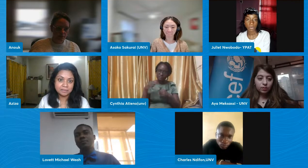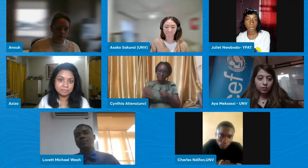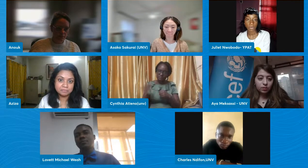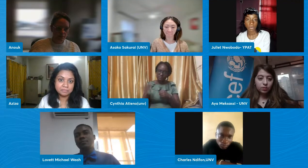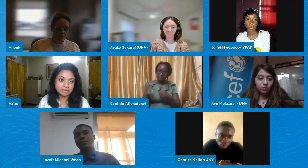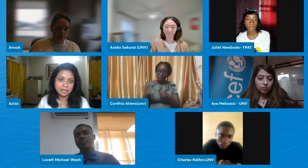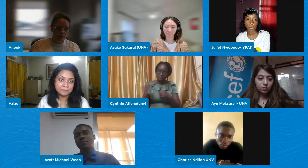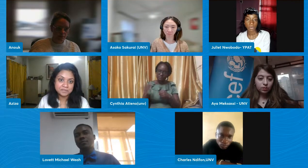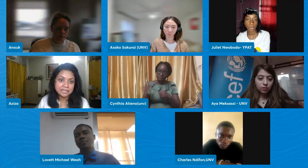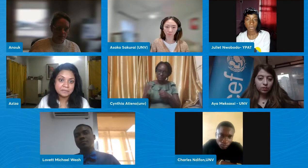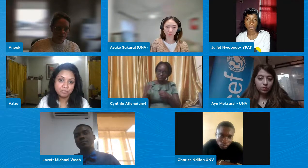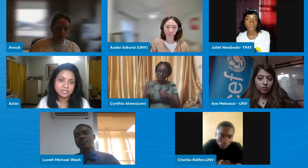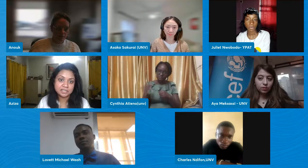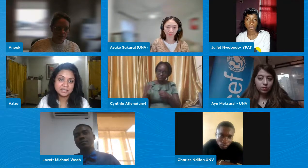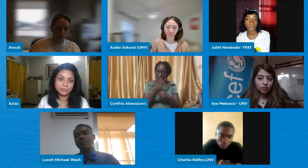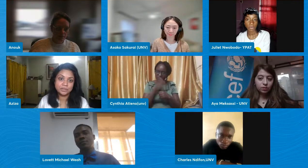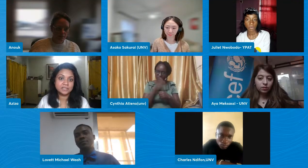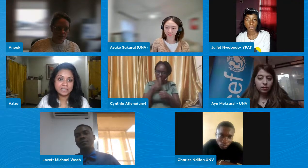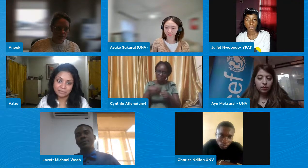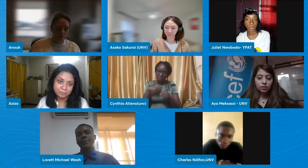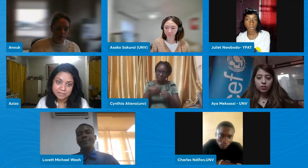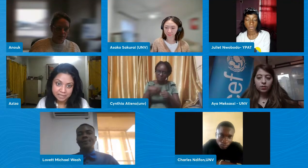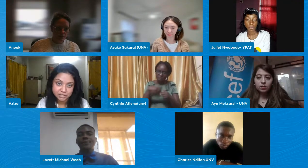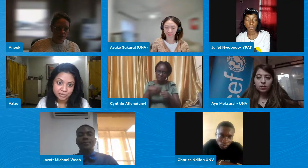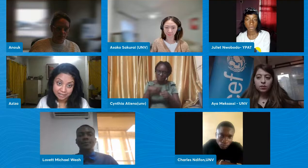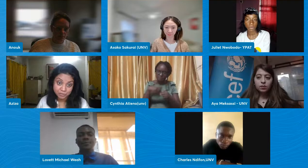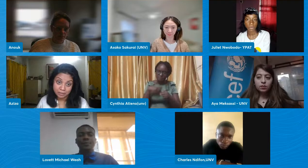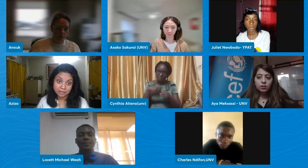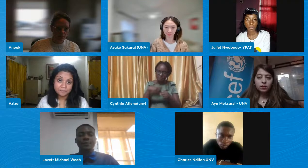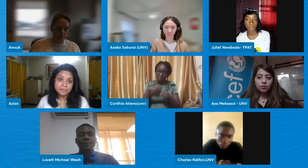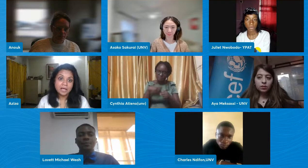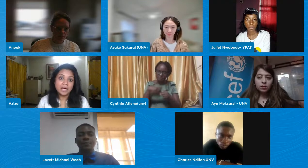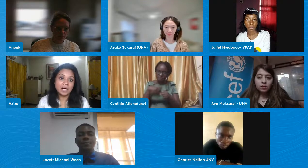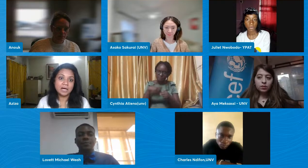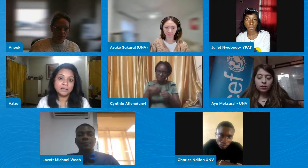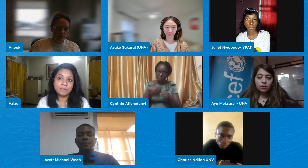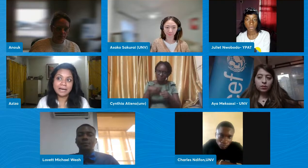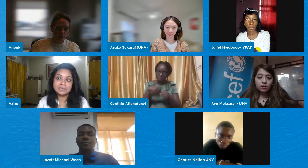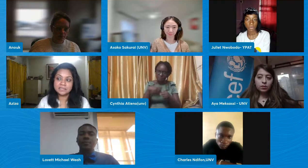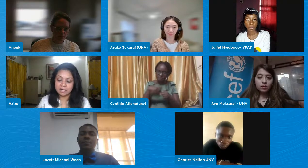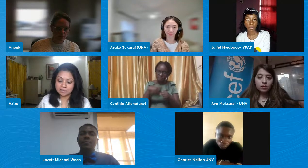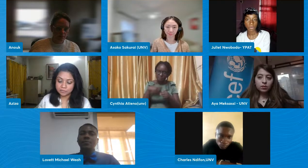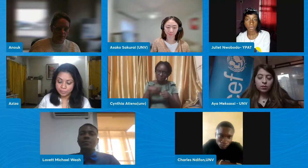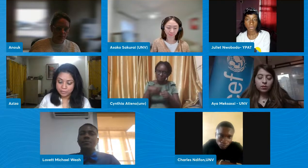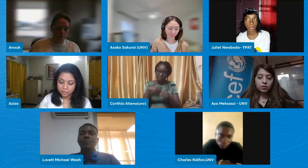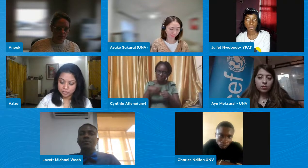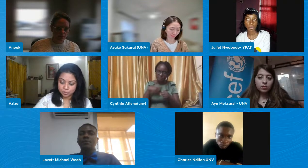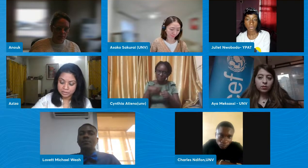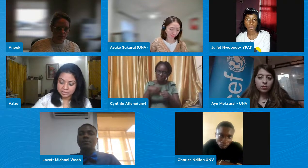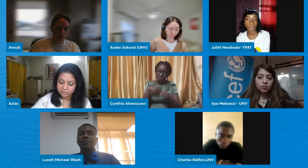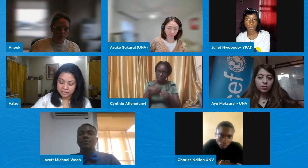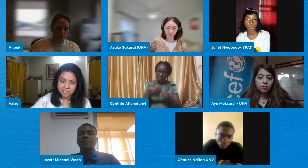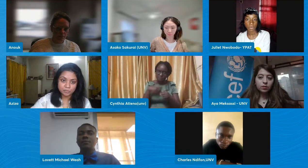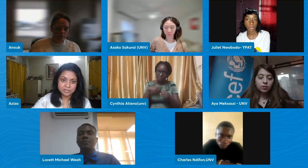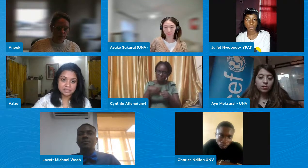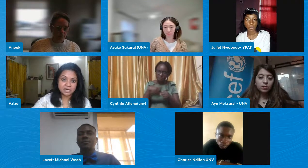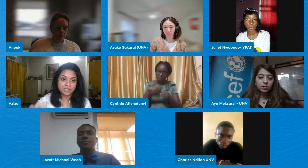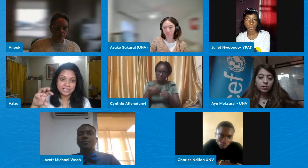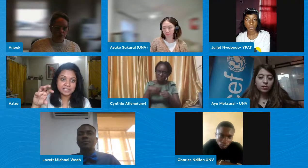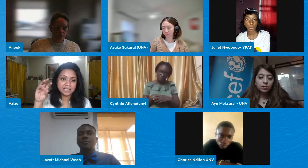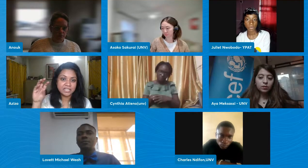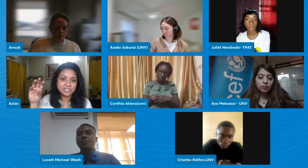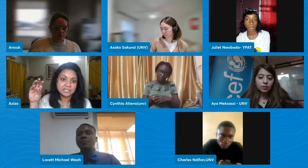skills upskilling projects with the development sector as well. The way we are doing it right now